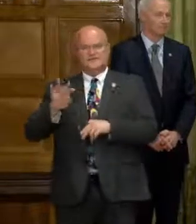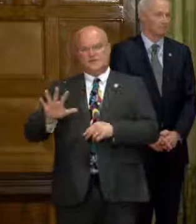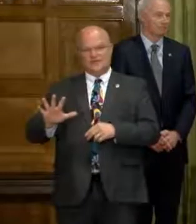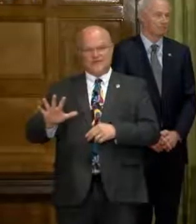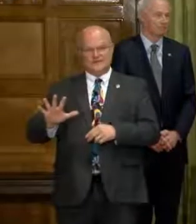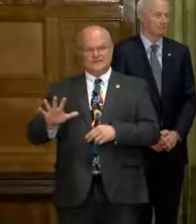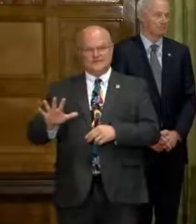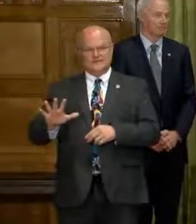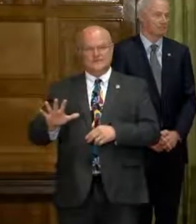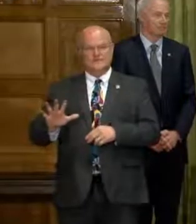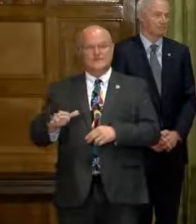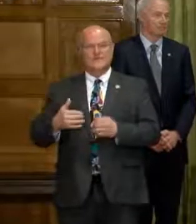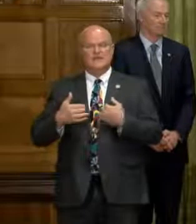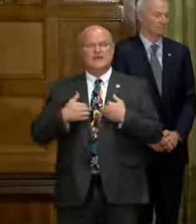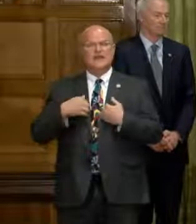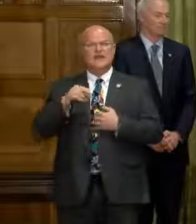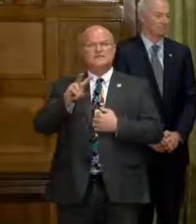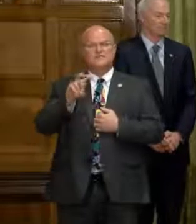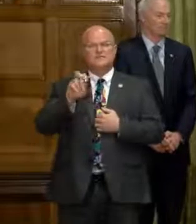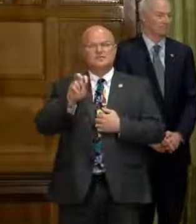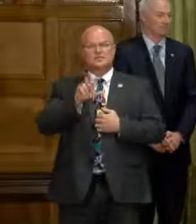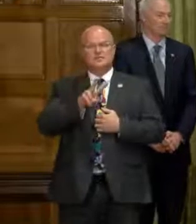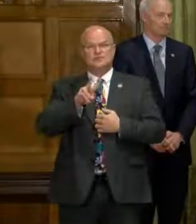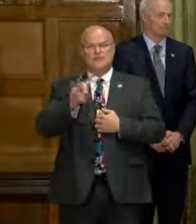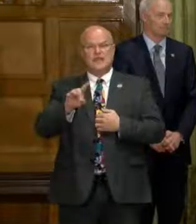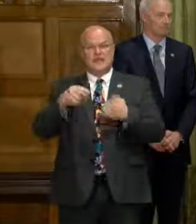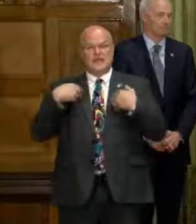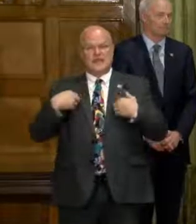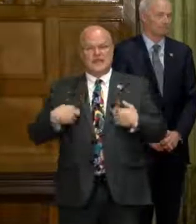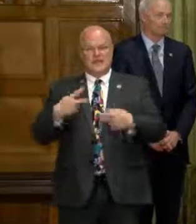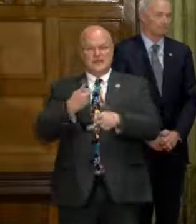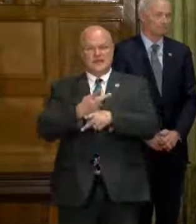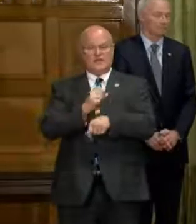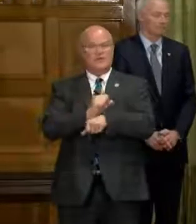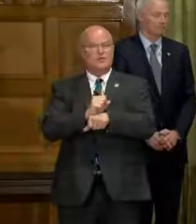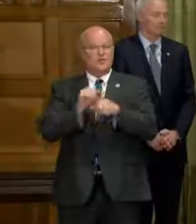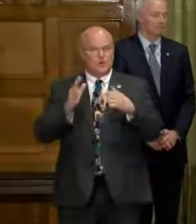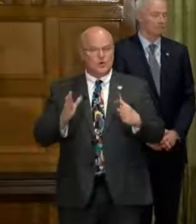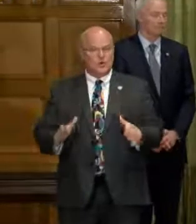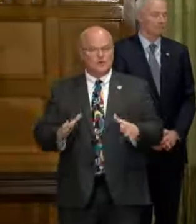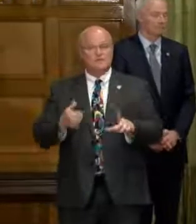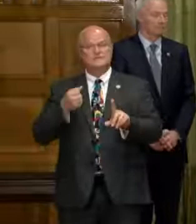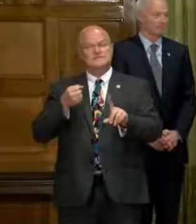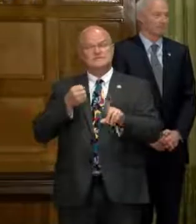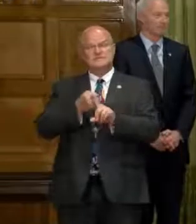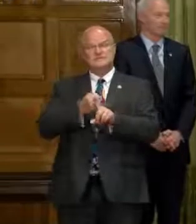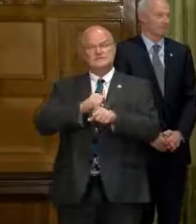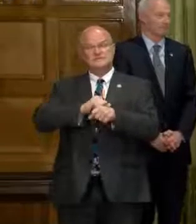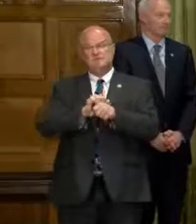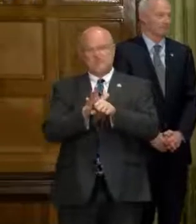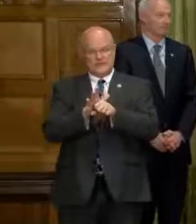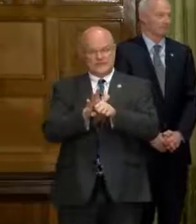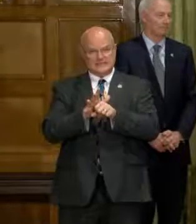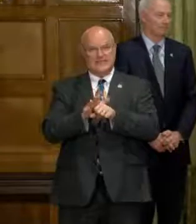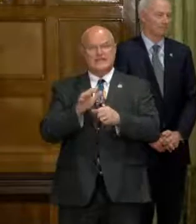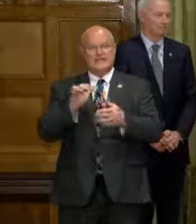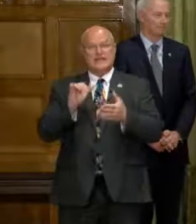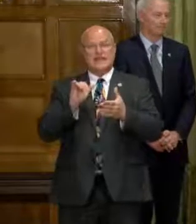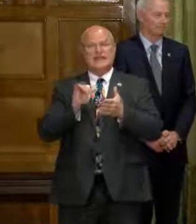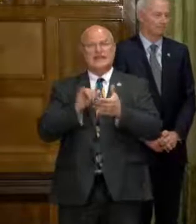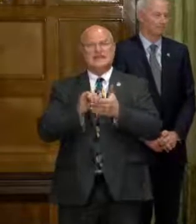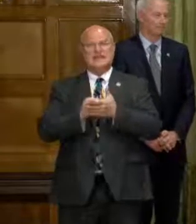yesterday. We have 228 healthcare workers who have been infected with COVID-19, and that